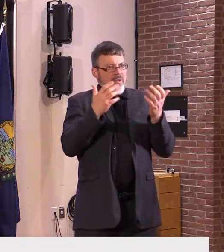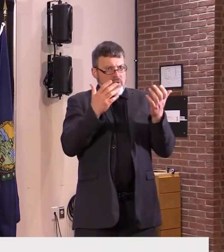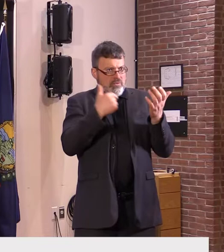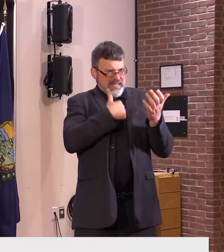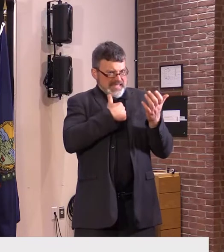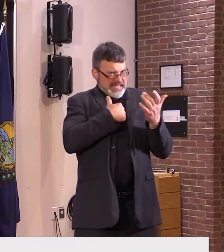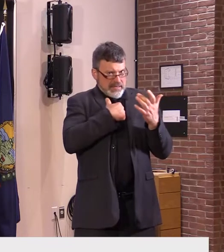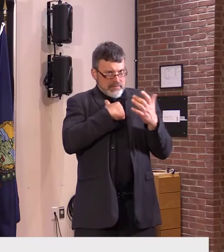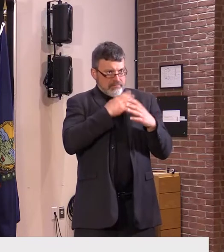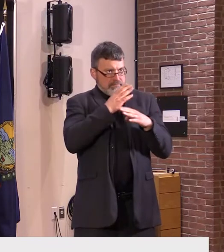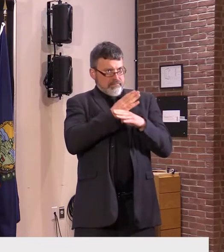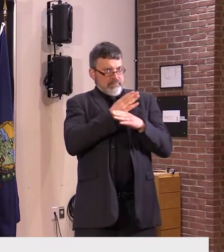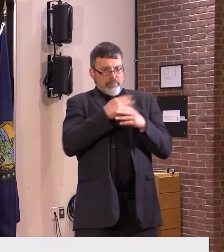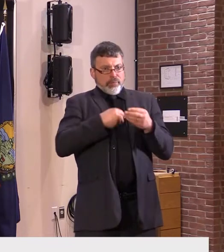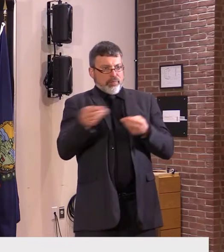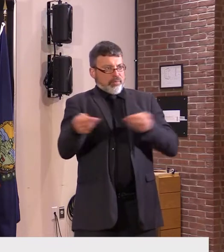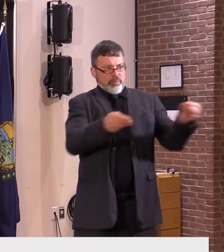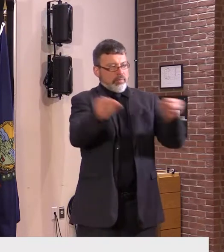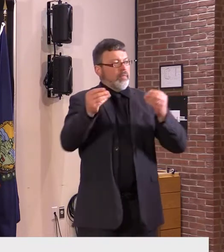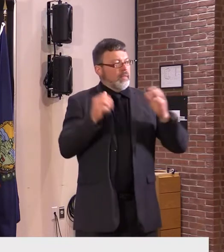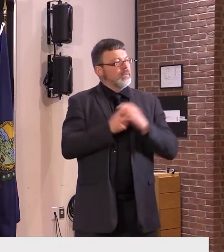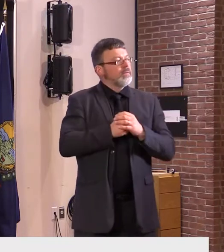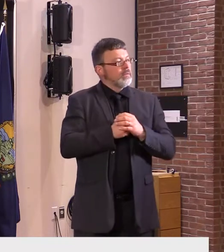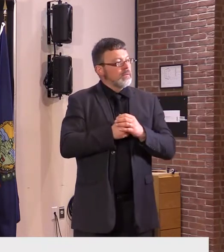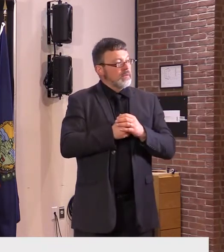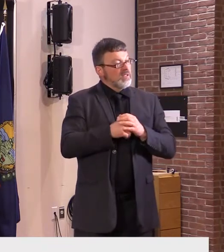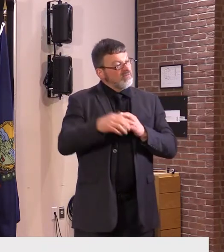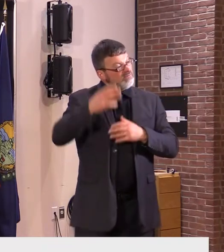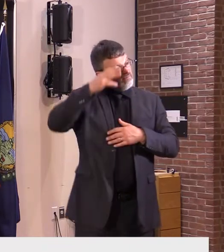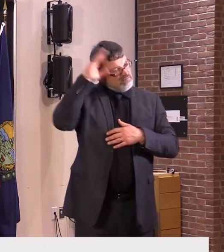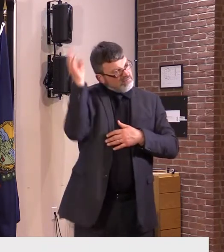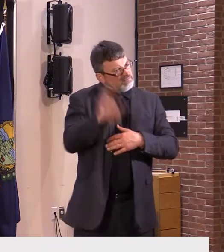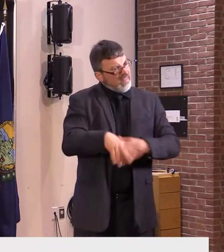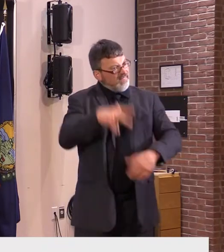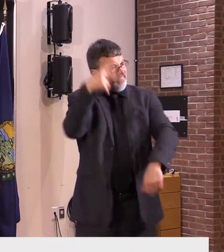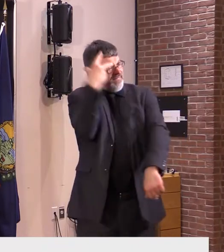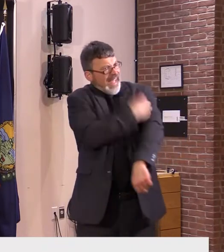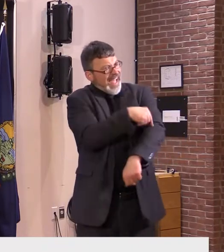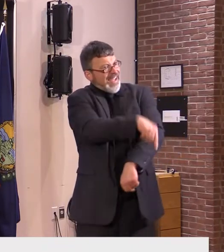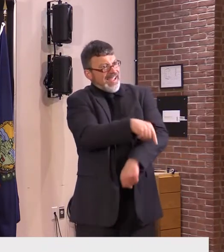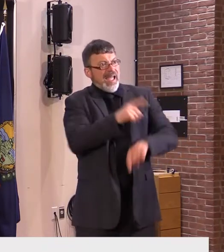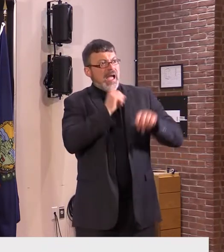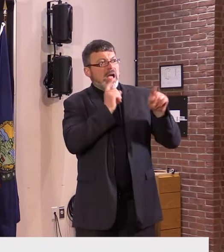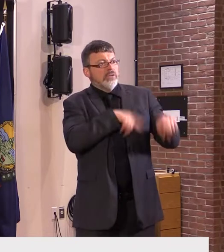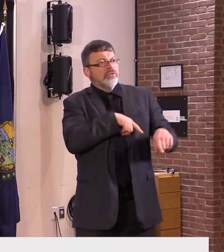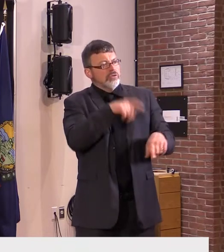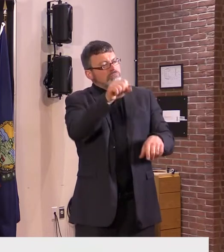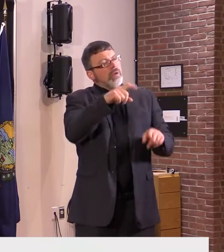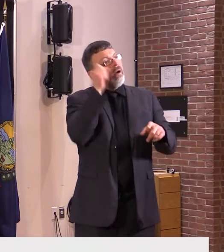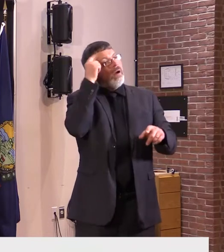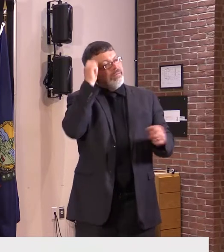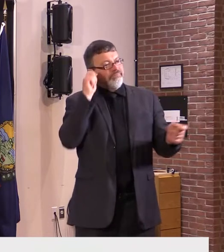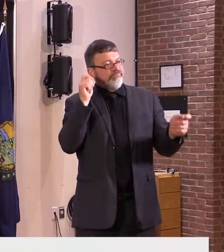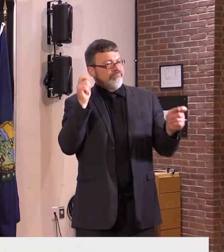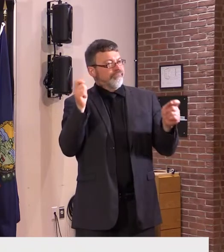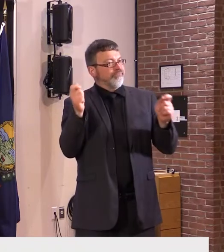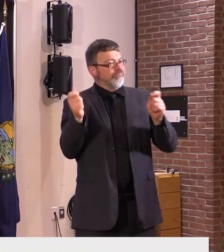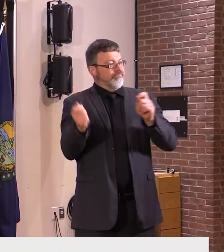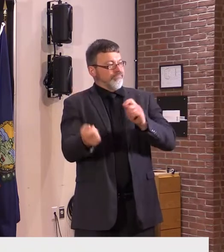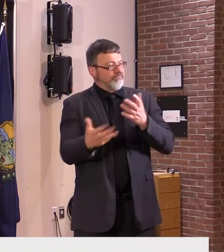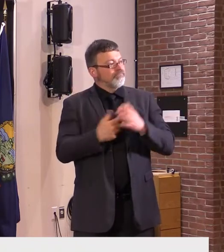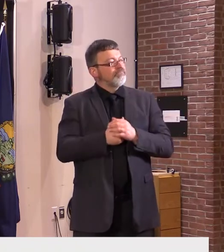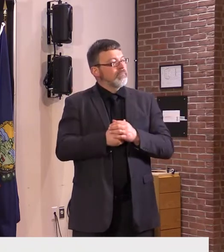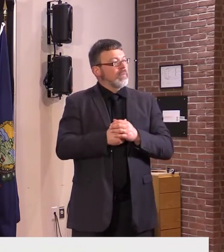seen changes concerning vaccination. After our highly successful efforts to vaccinate Vermonters through large-scale